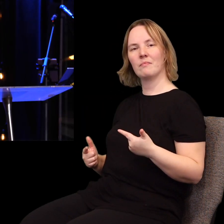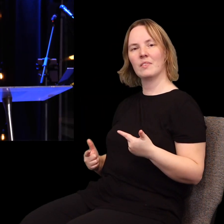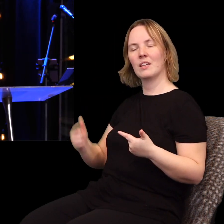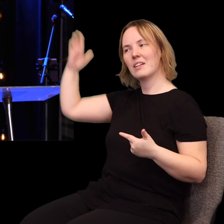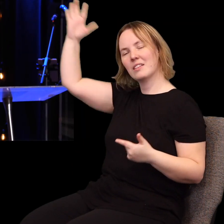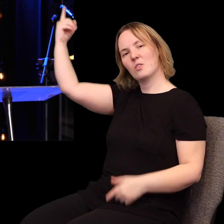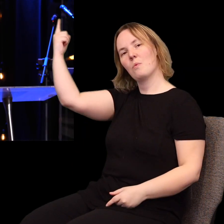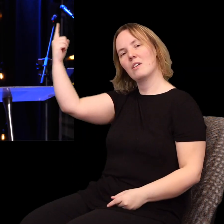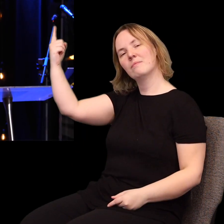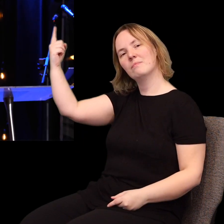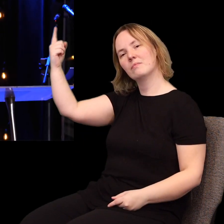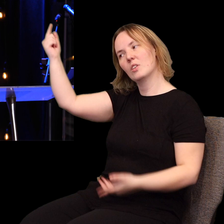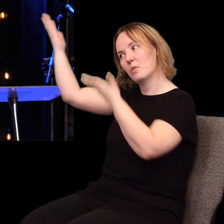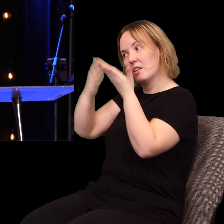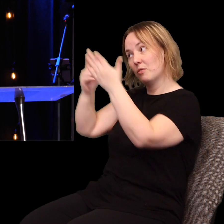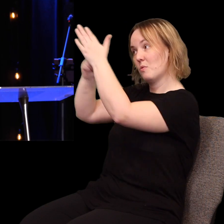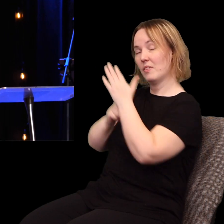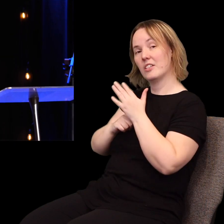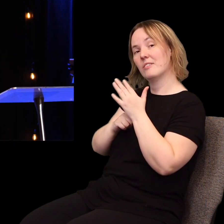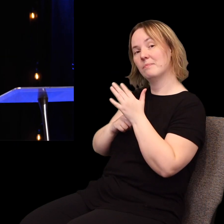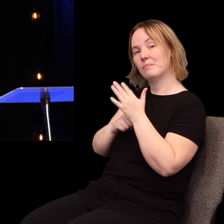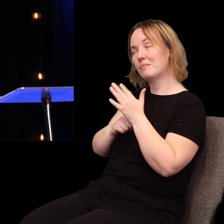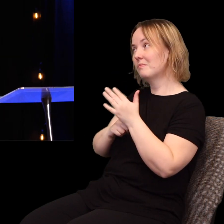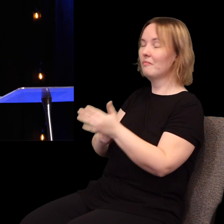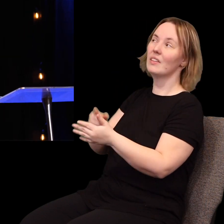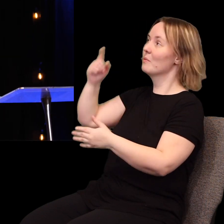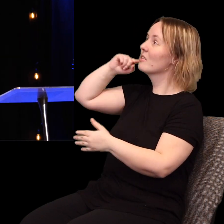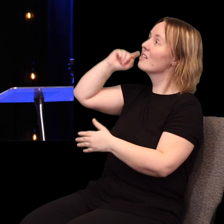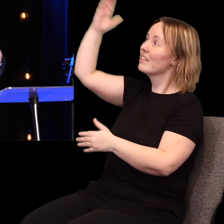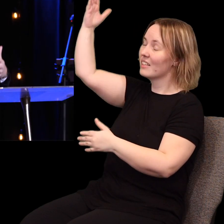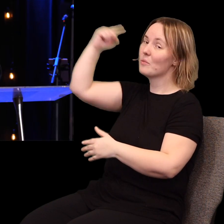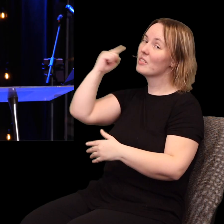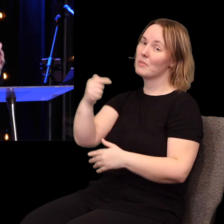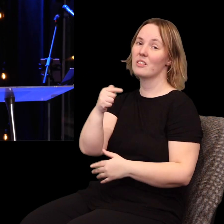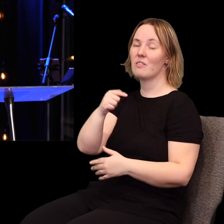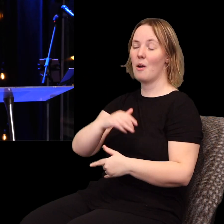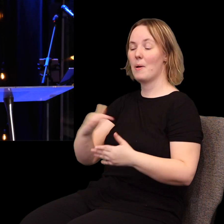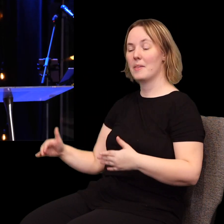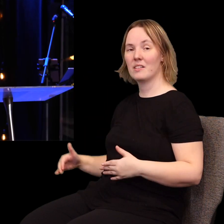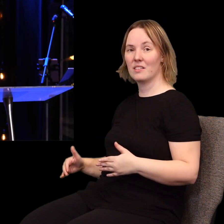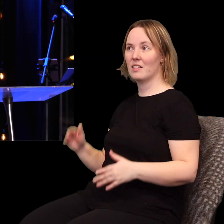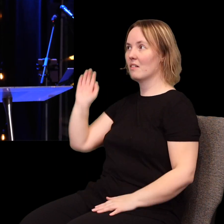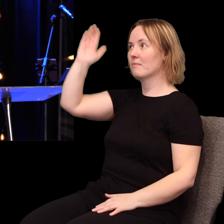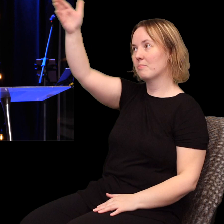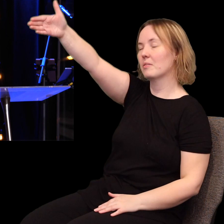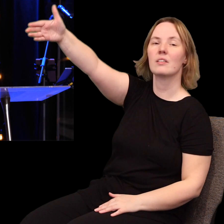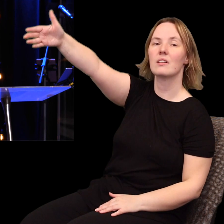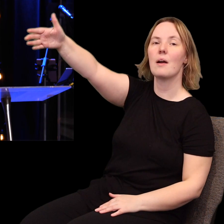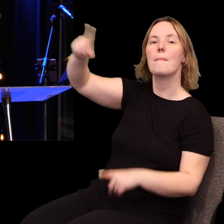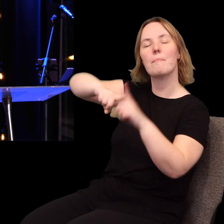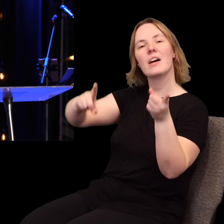life. He is the one who's going to give you revelation. He is the one who's going to speak to you about things that are yet out